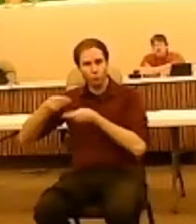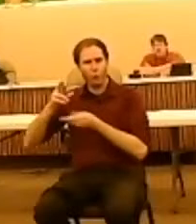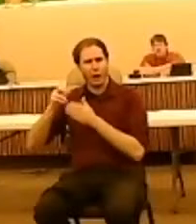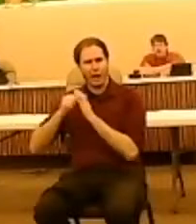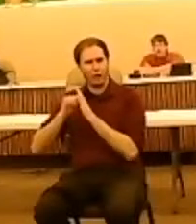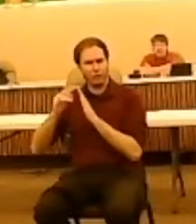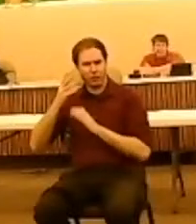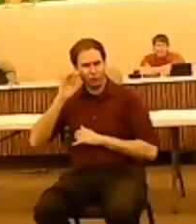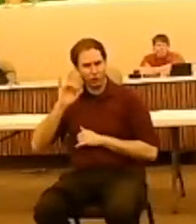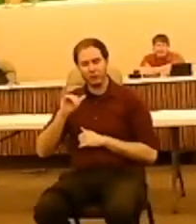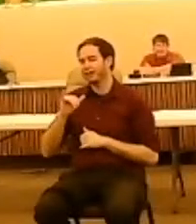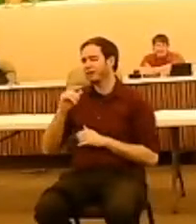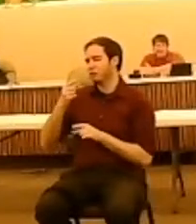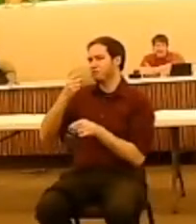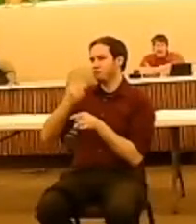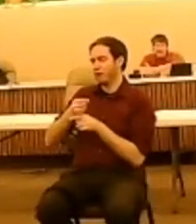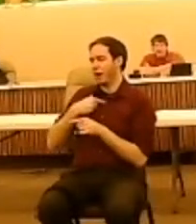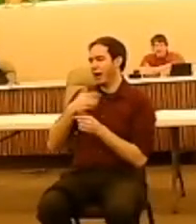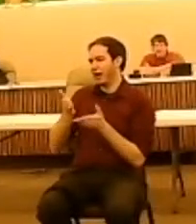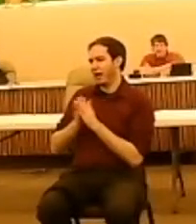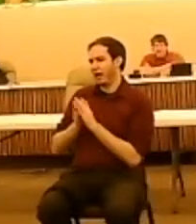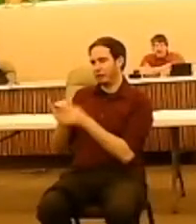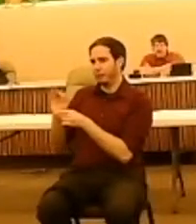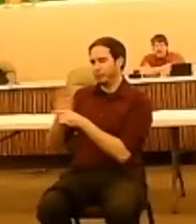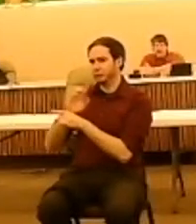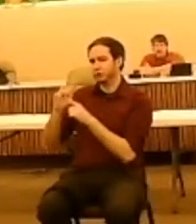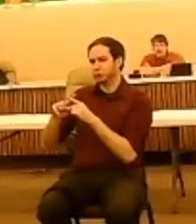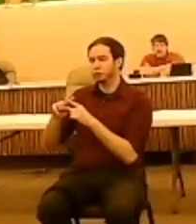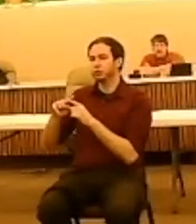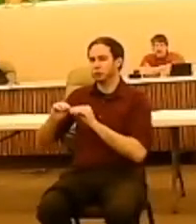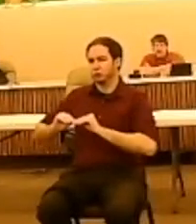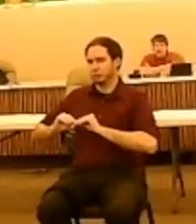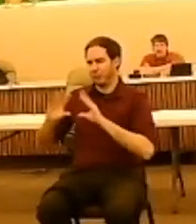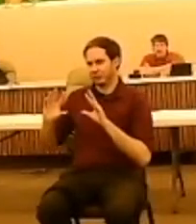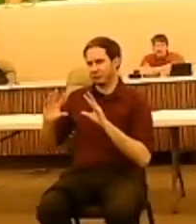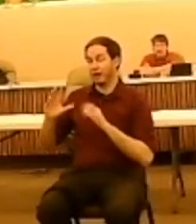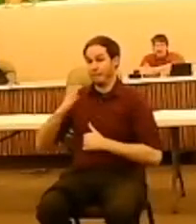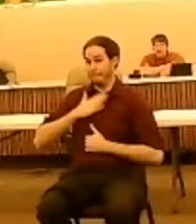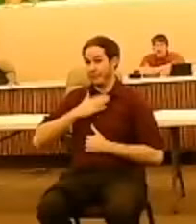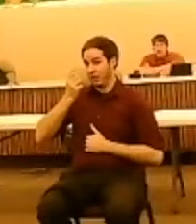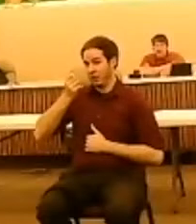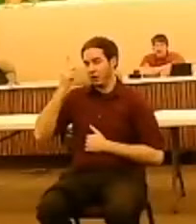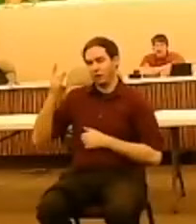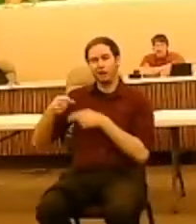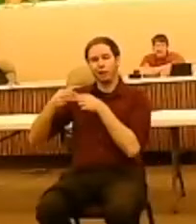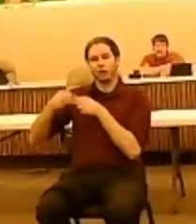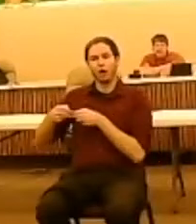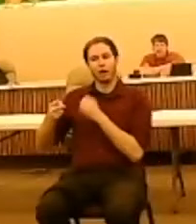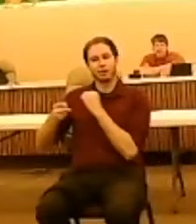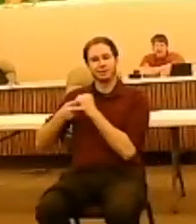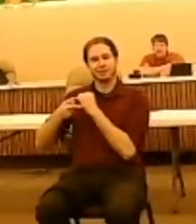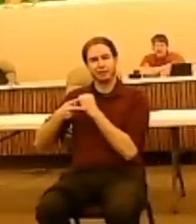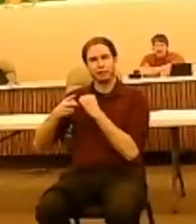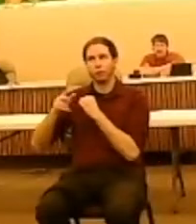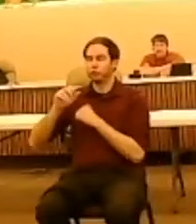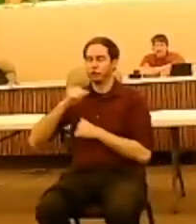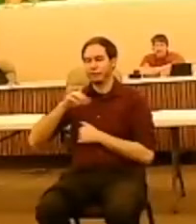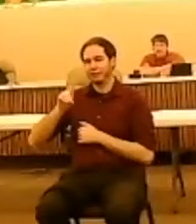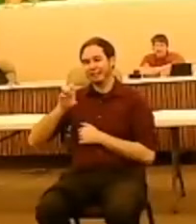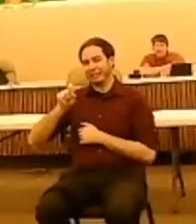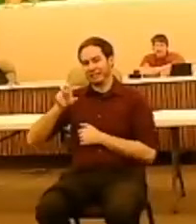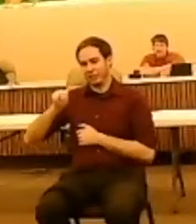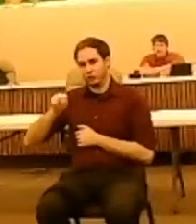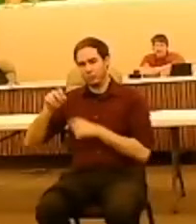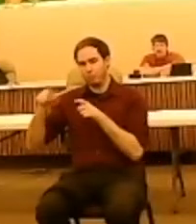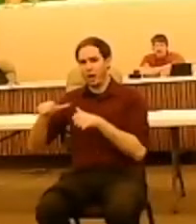goes back to what I want them to specify. Mhm. To my understanding, it's what's called a detention pond, not a retention pond. And what